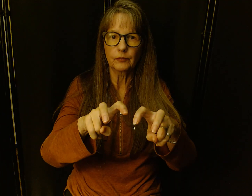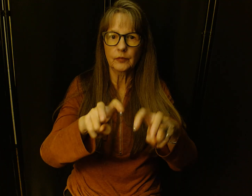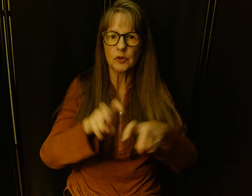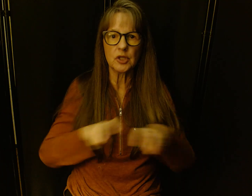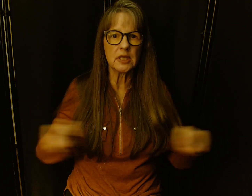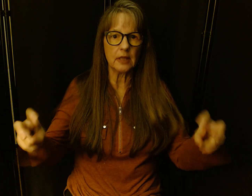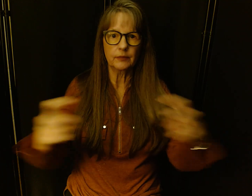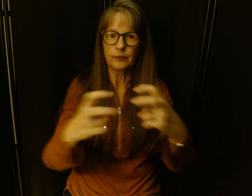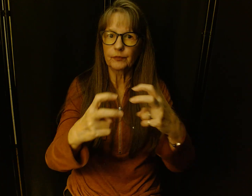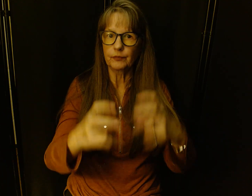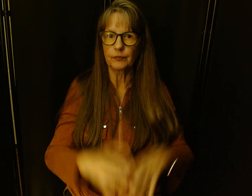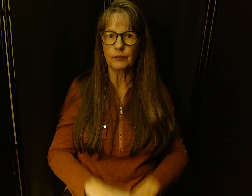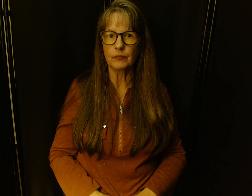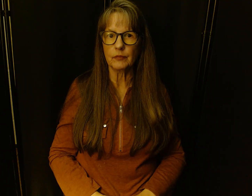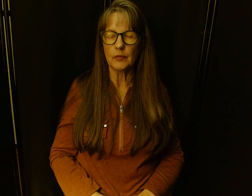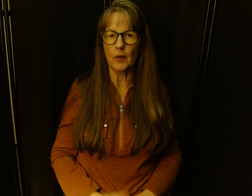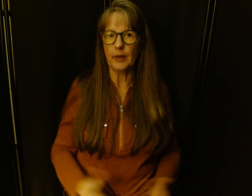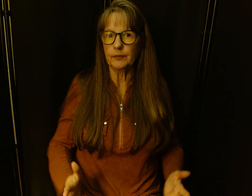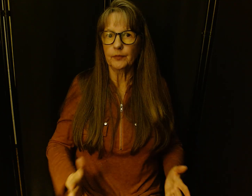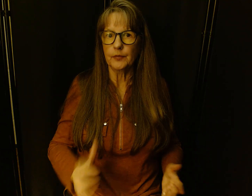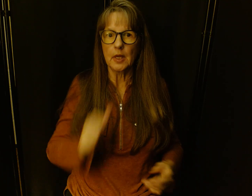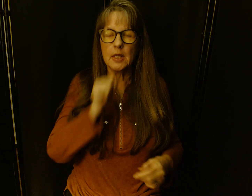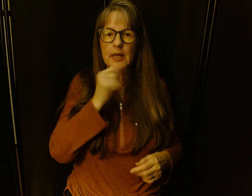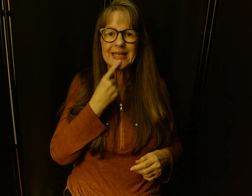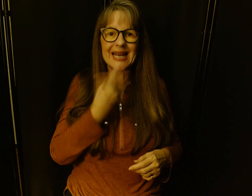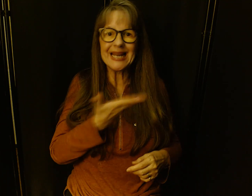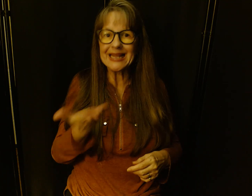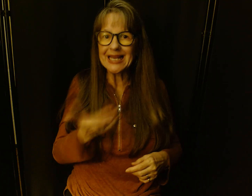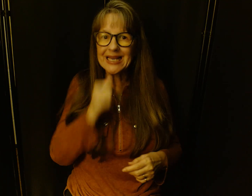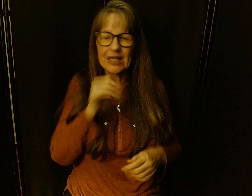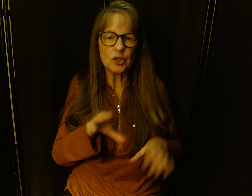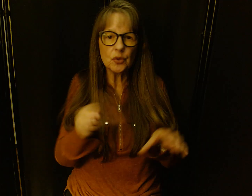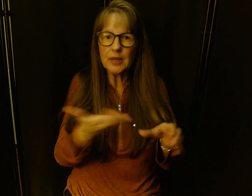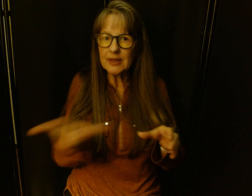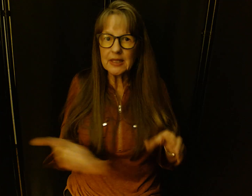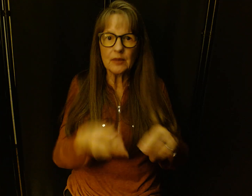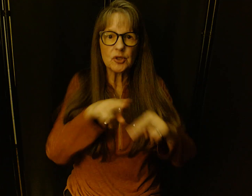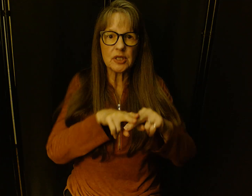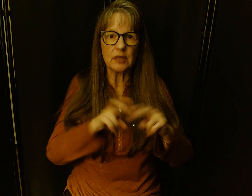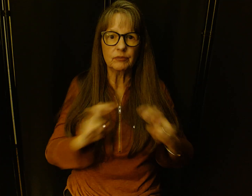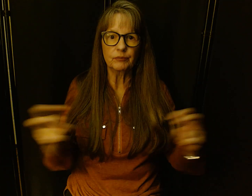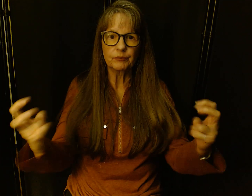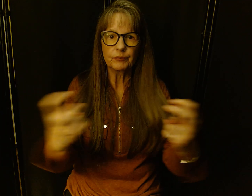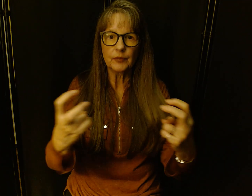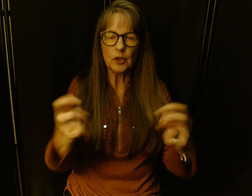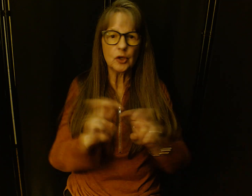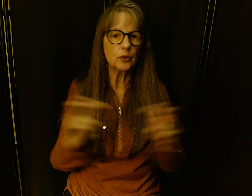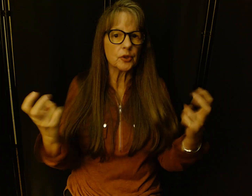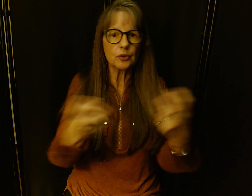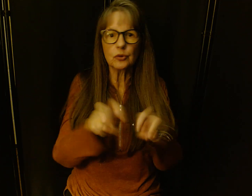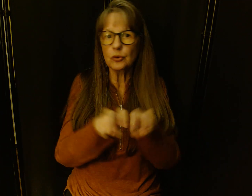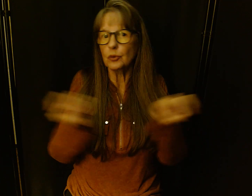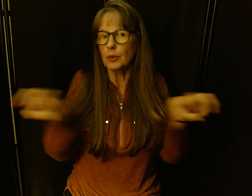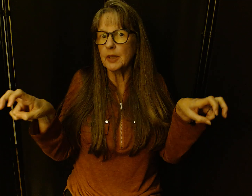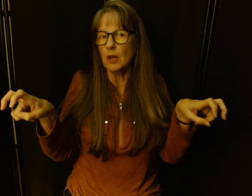just sit, right? Not say anything, not do anything. They would just sit. You could do it in a circle or a big long